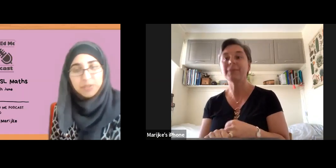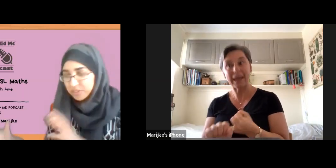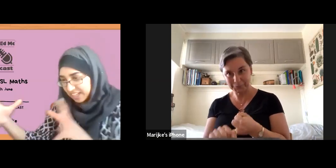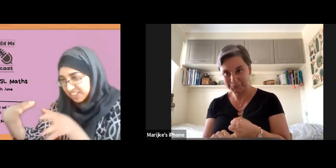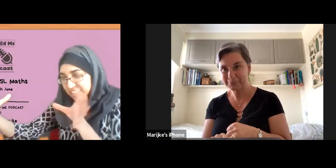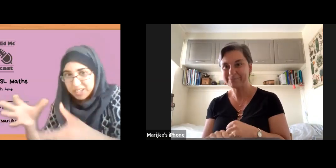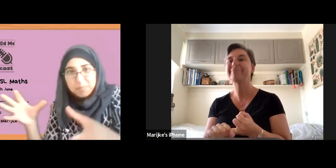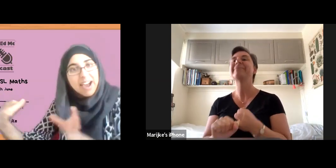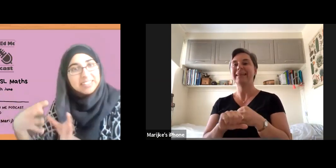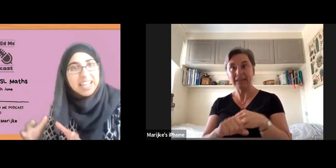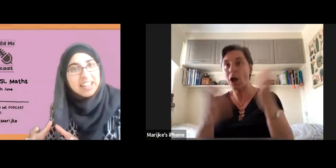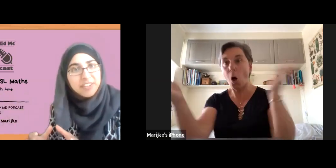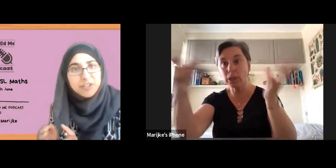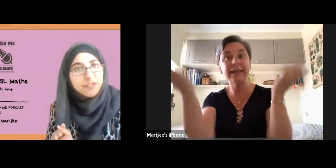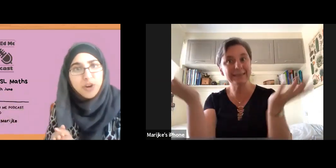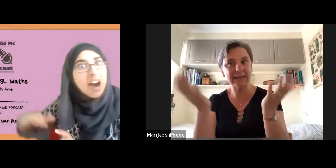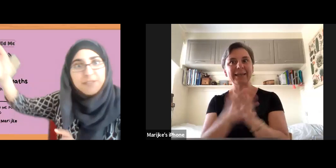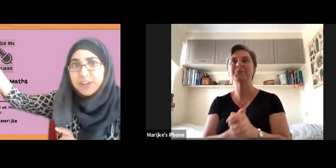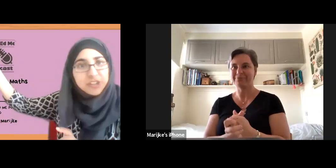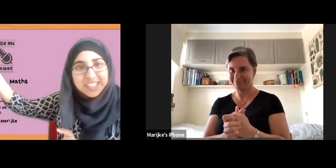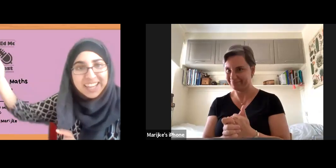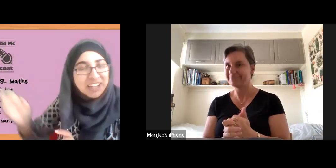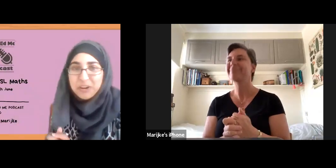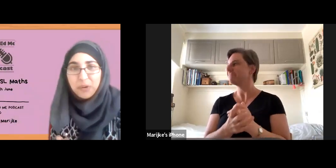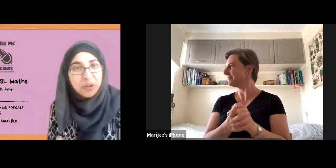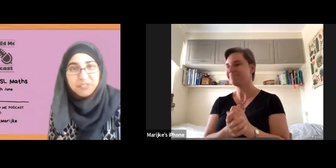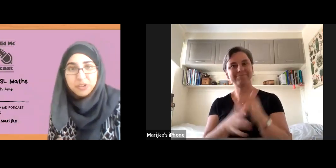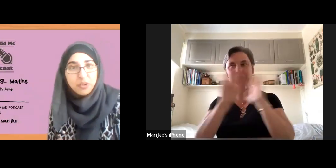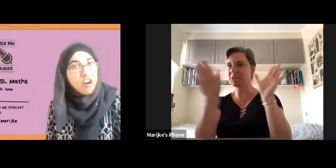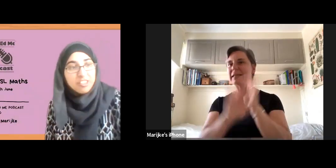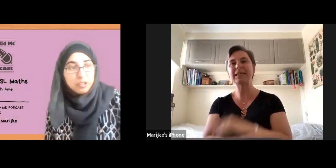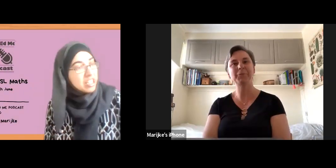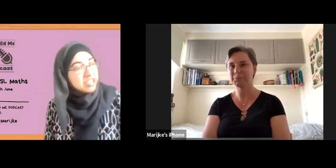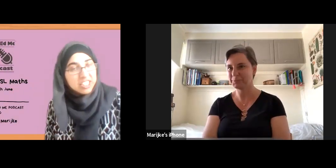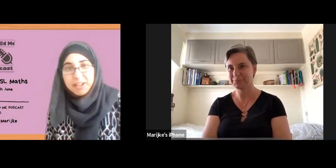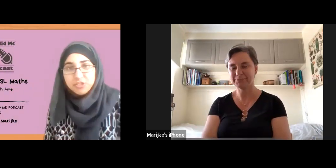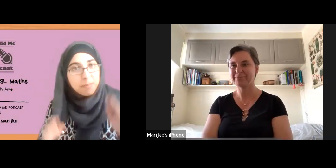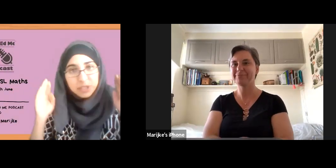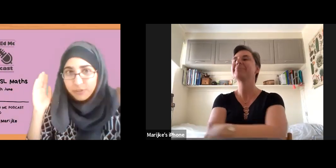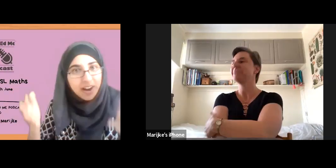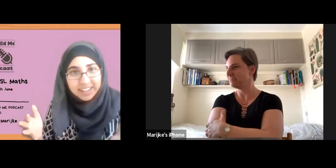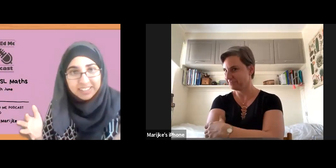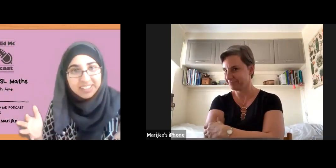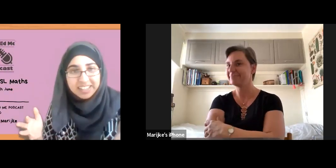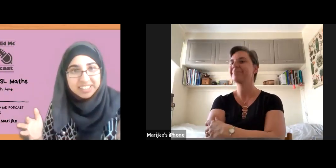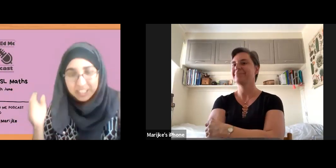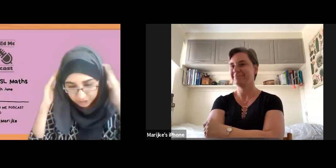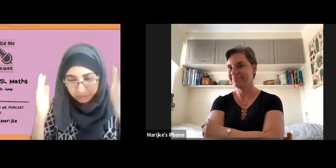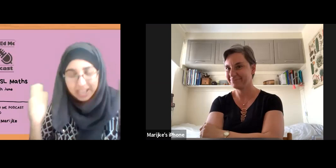everyone gets packed together. If you're high functioning, or if you're on the autistic spectrum, but you're fine intellectually, you're able